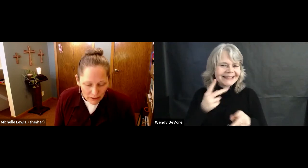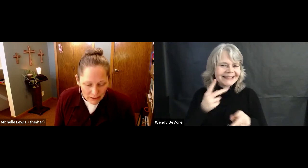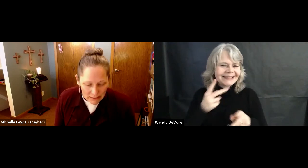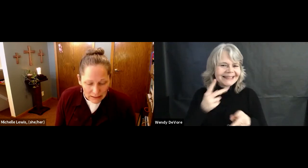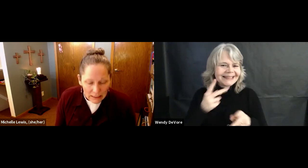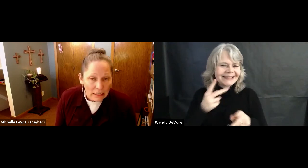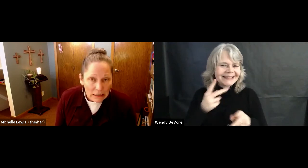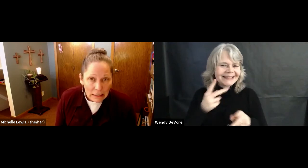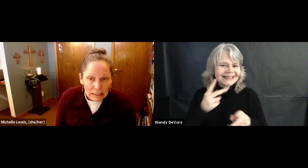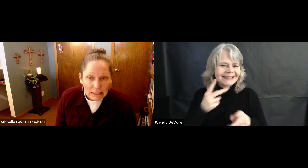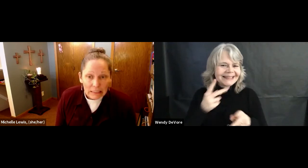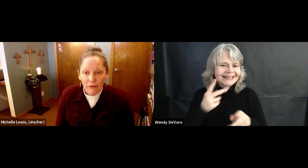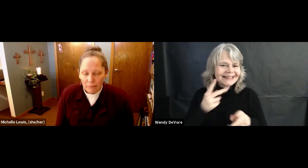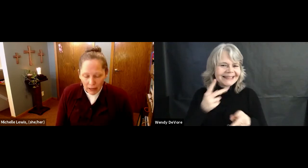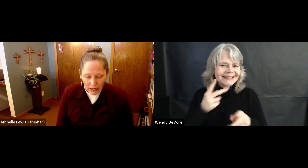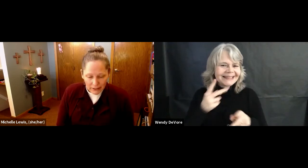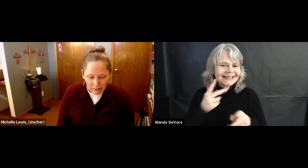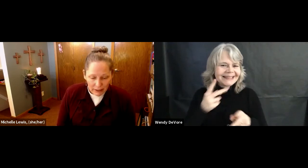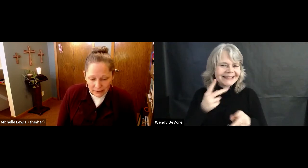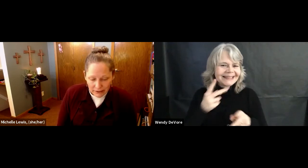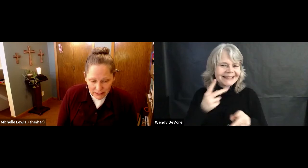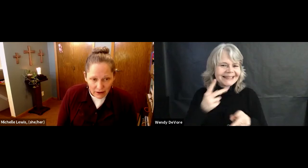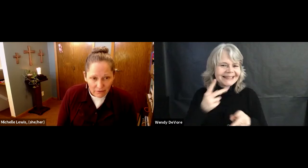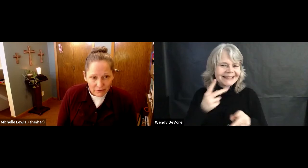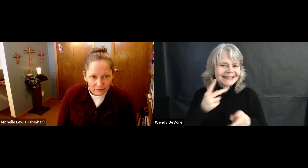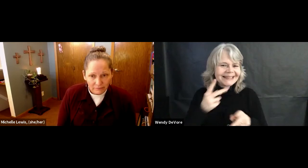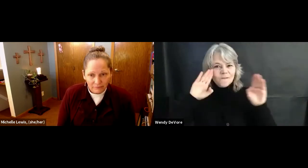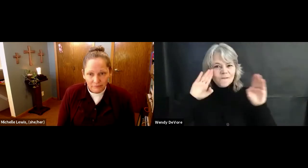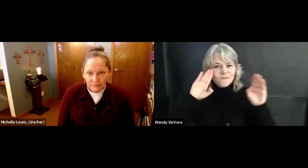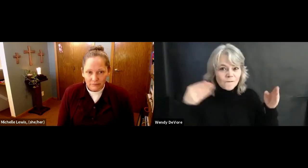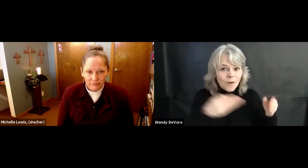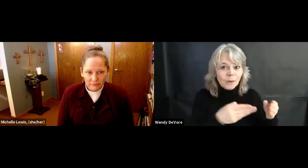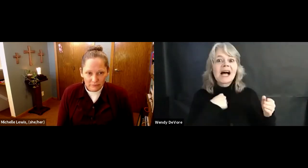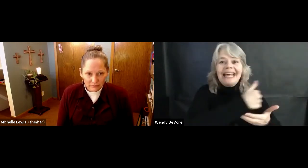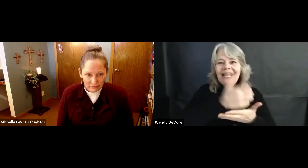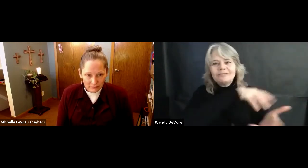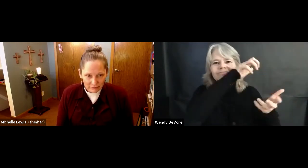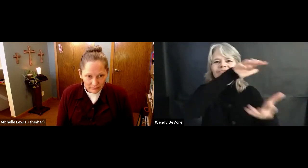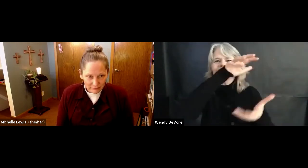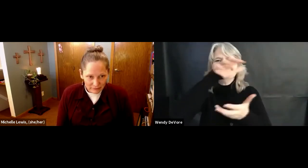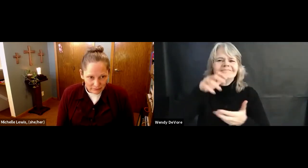rather than being focused on getting things and having piles and piles of stuff.